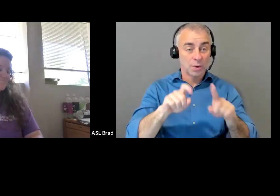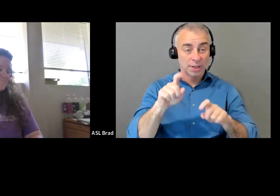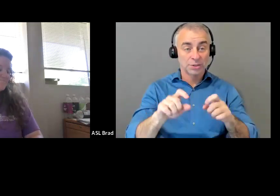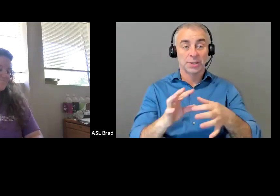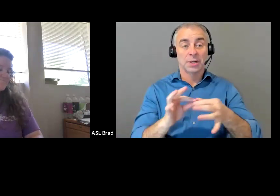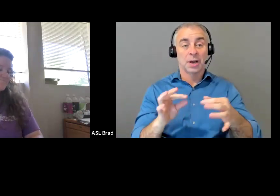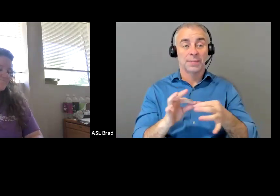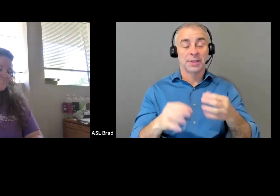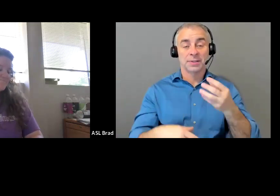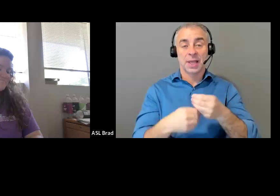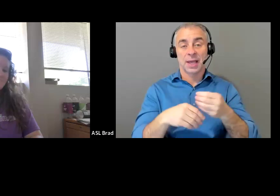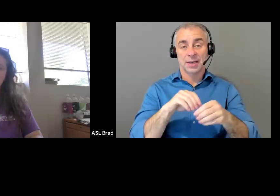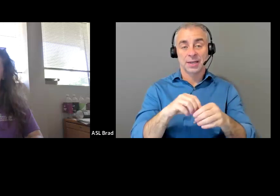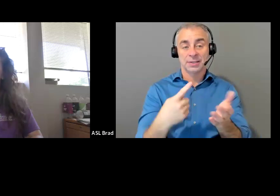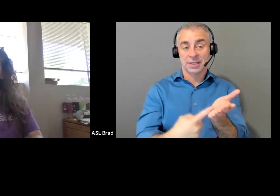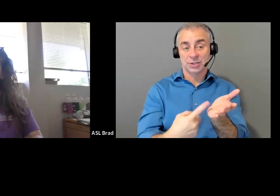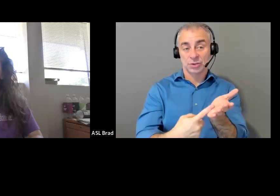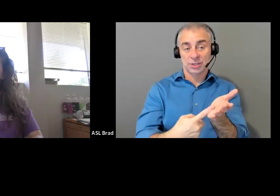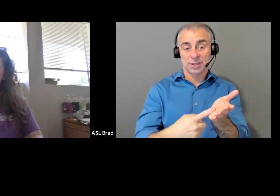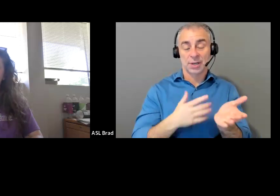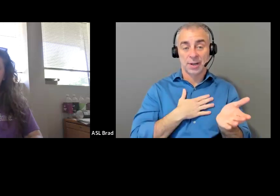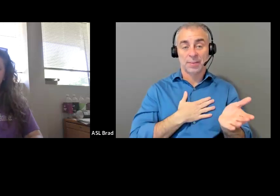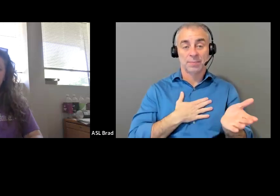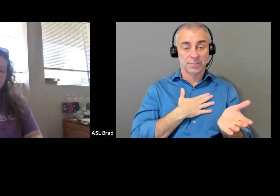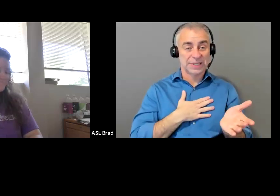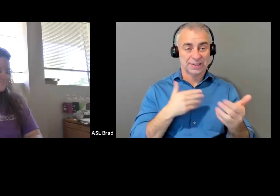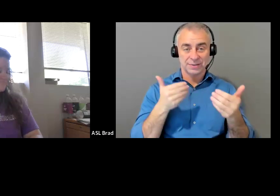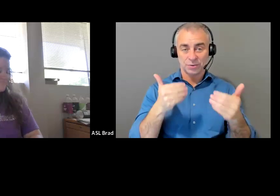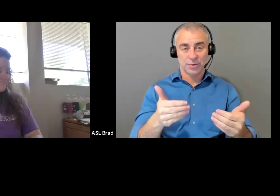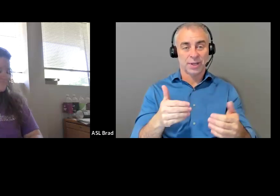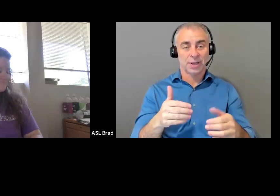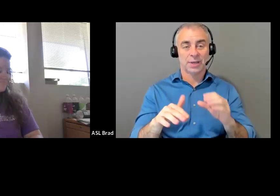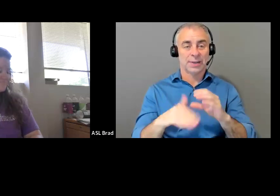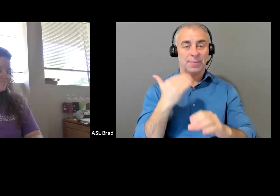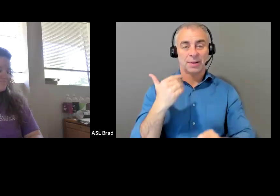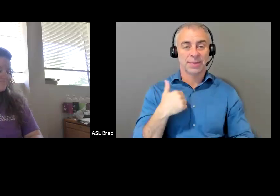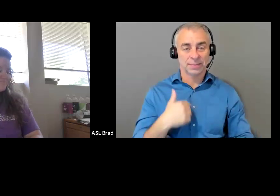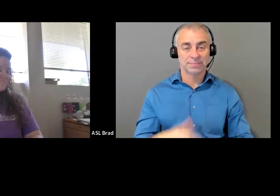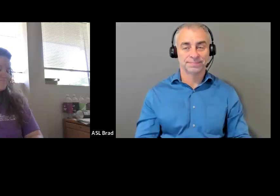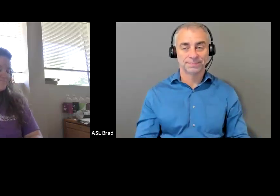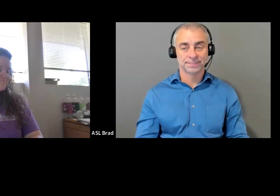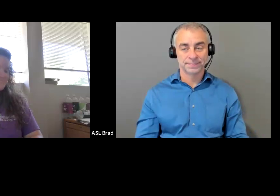want to add to the discussion today, please don't hesitate to shoot those to me.